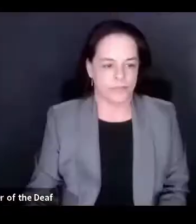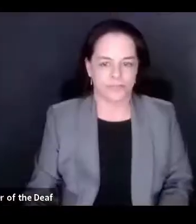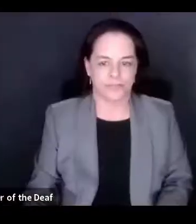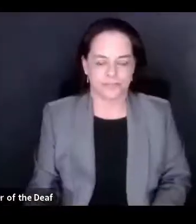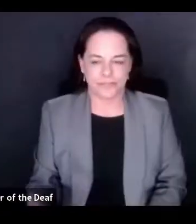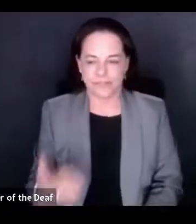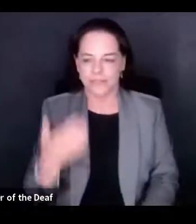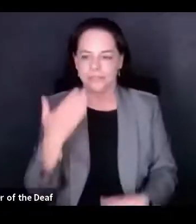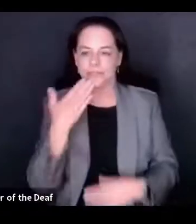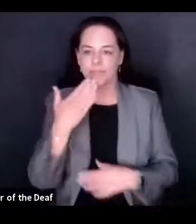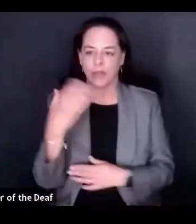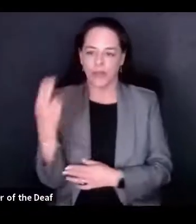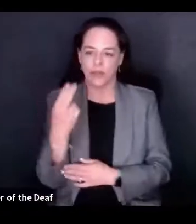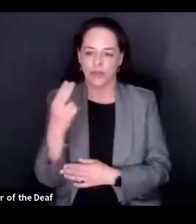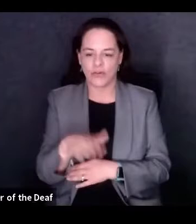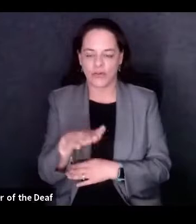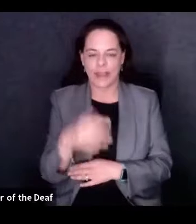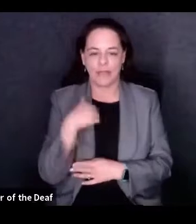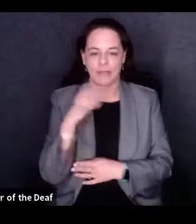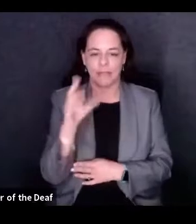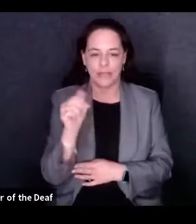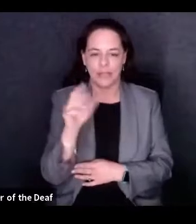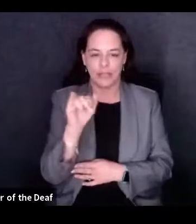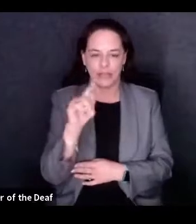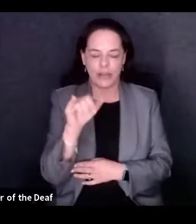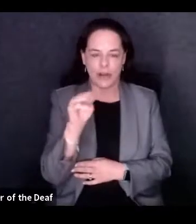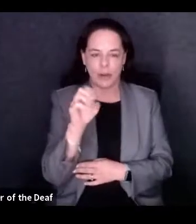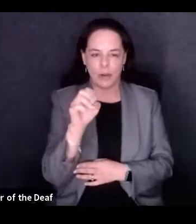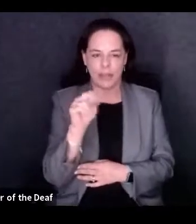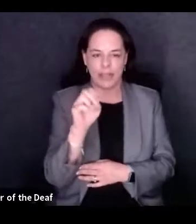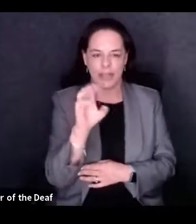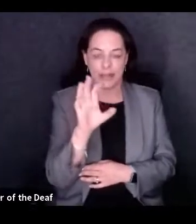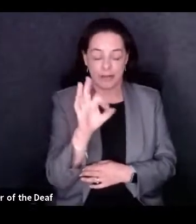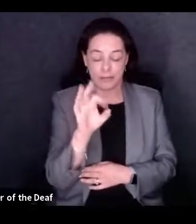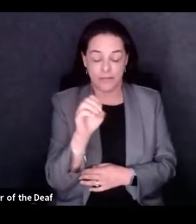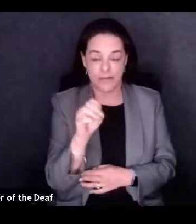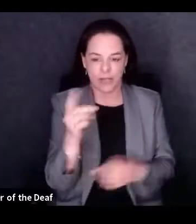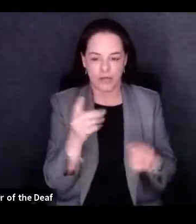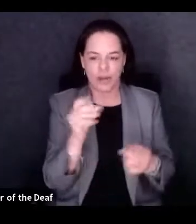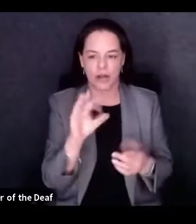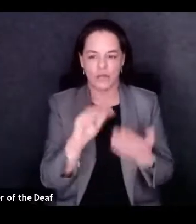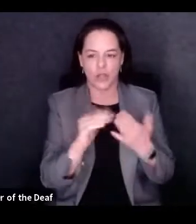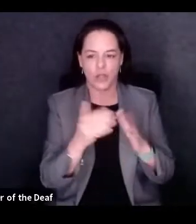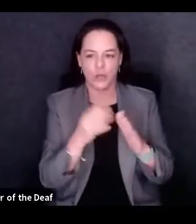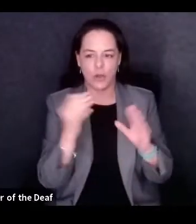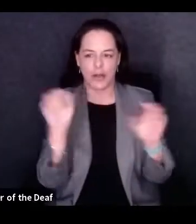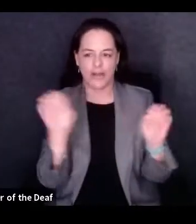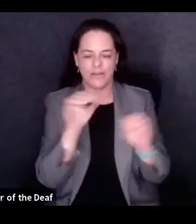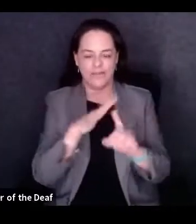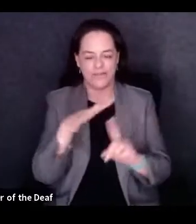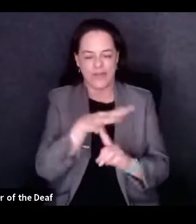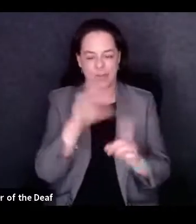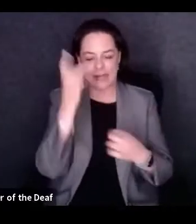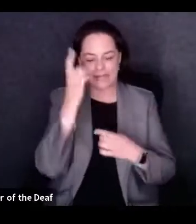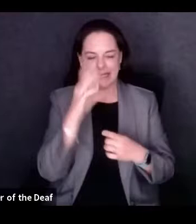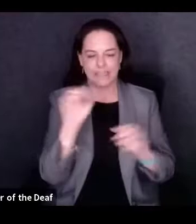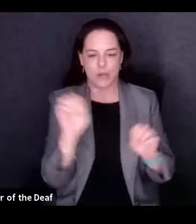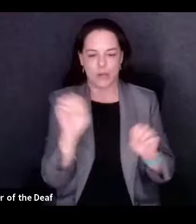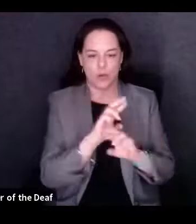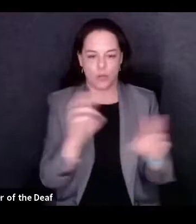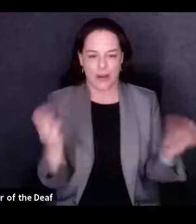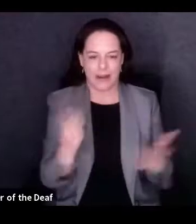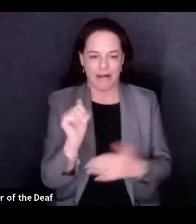Good Thursday afternoon. I'm Charity Menifee, Director of Communicable and Environmental Disease and Emergency Preparedness here at Knox County Health